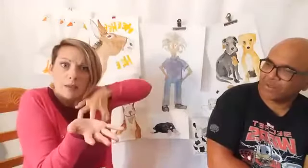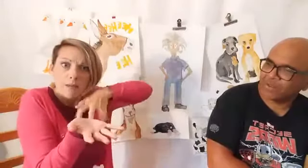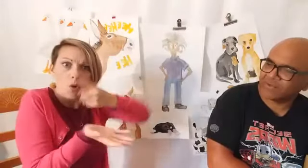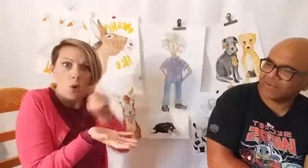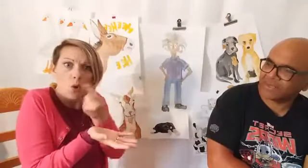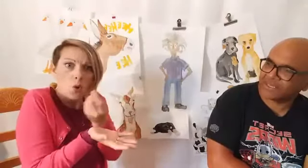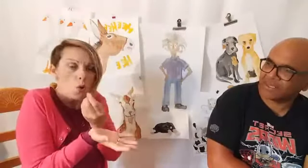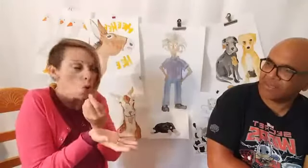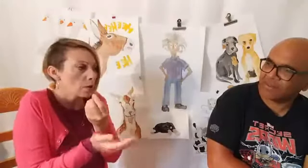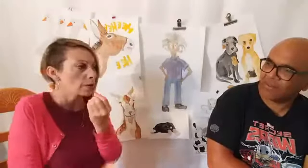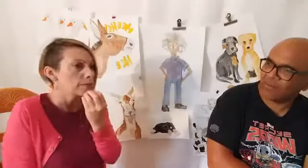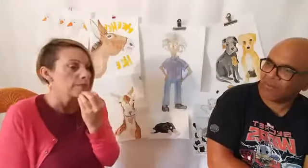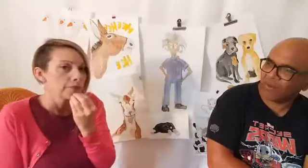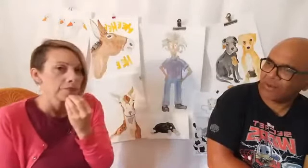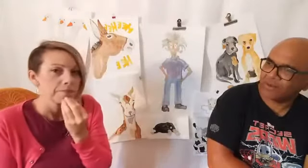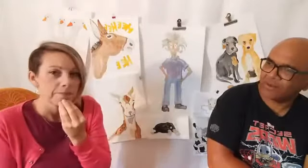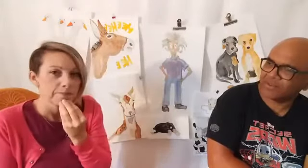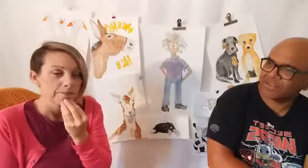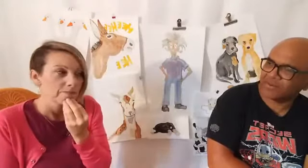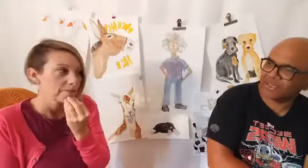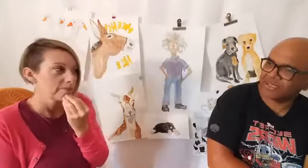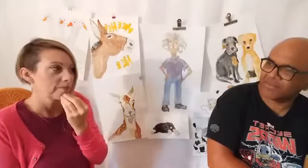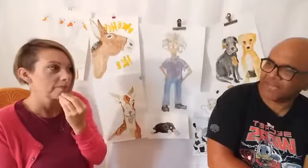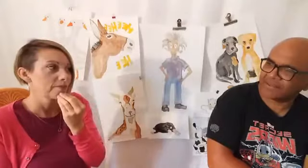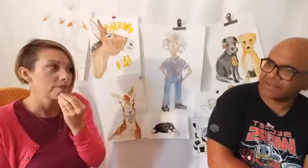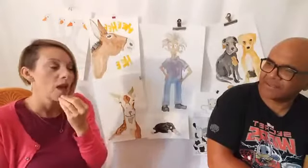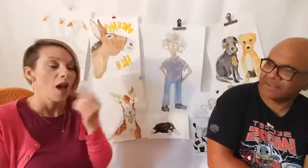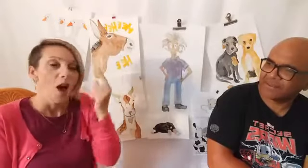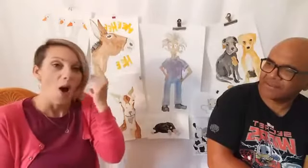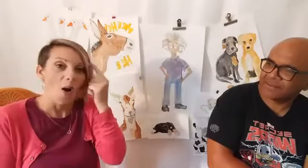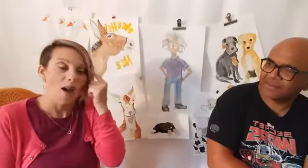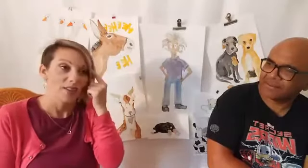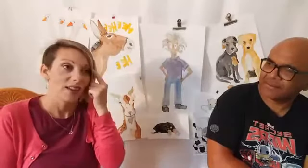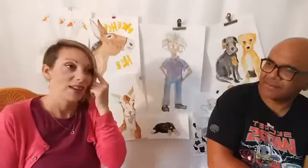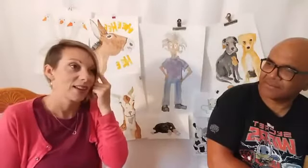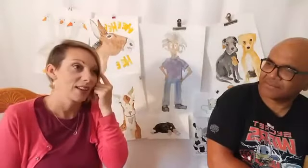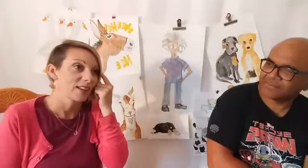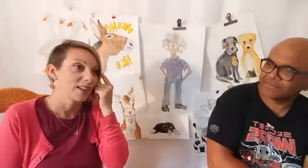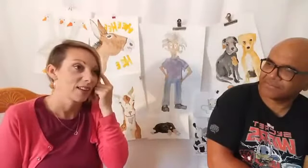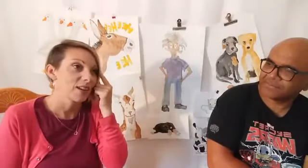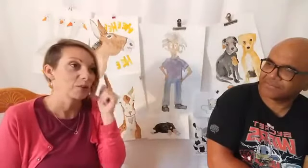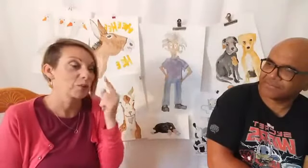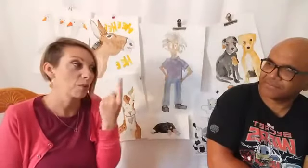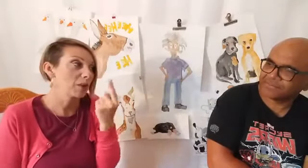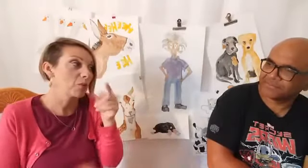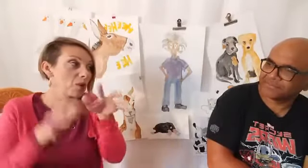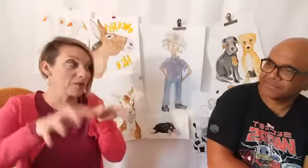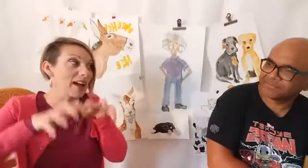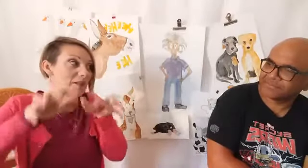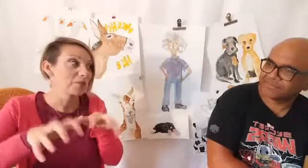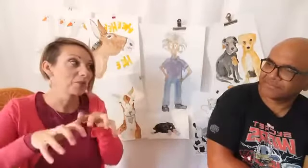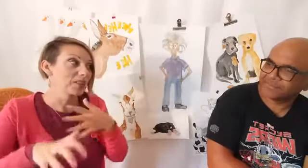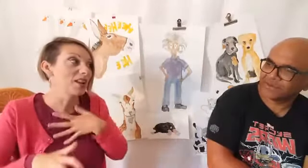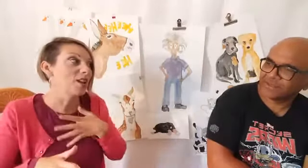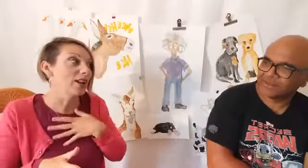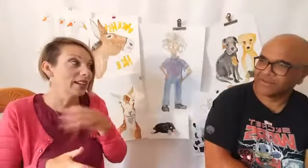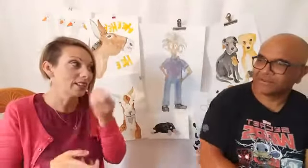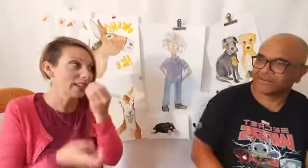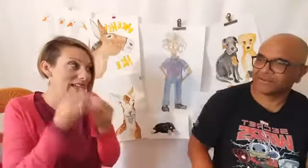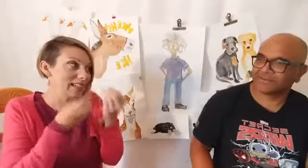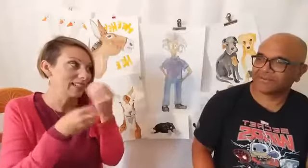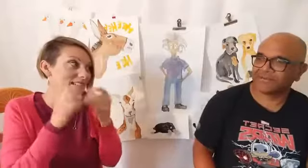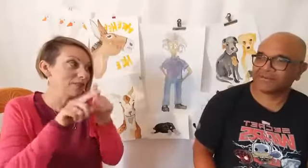What do you think, Zoe? Who could have stolen these pants? I think it was probably one of the animals that